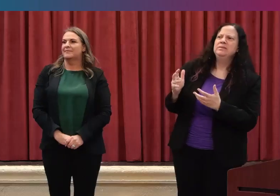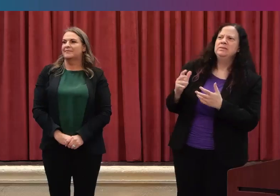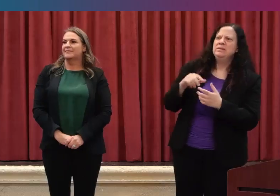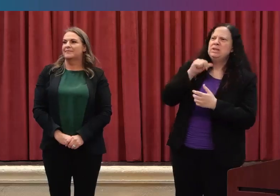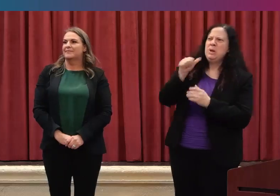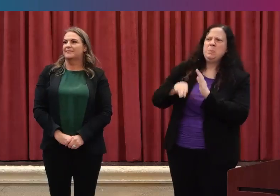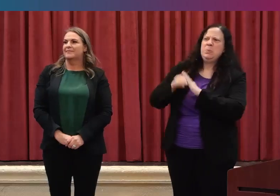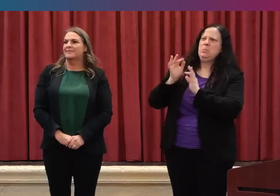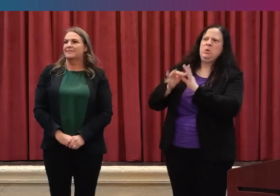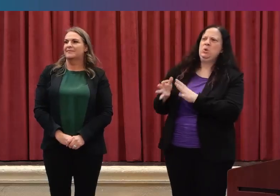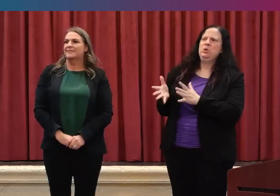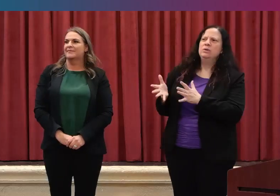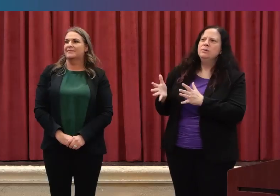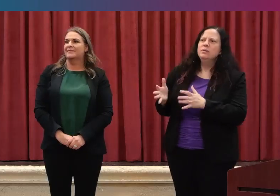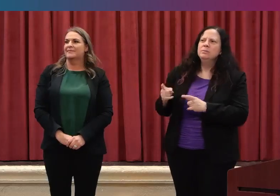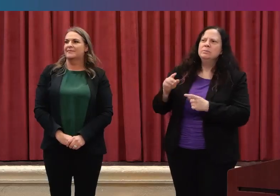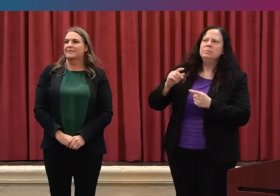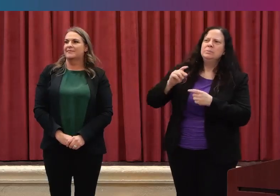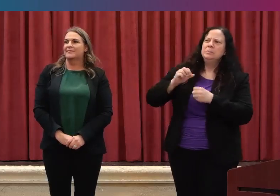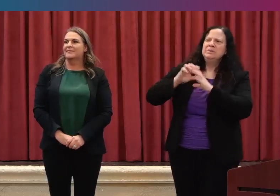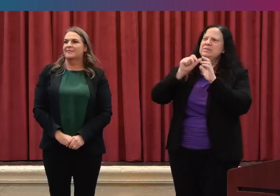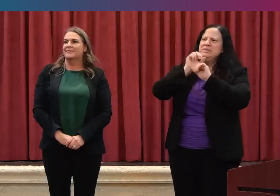one. But they do attempt to interpret the